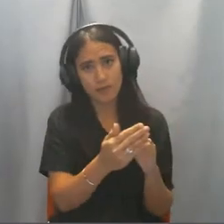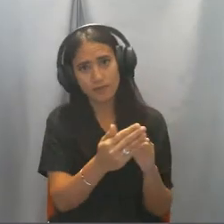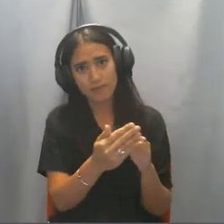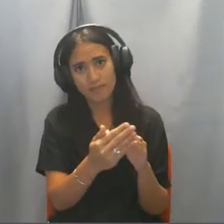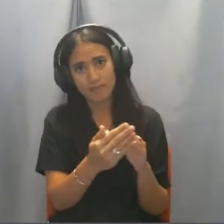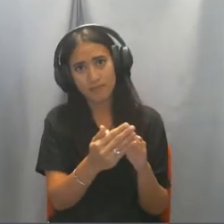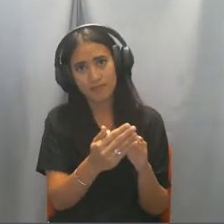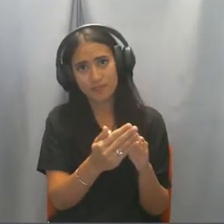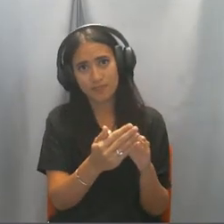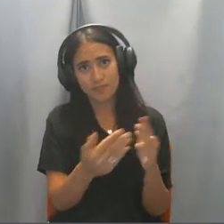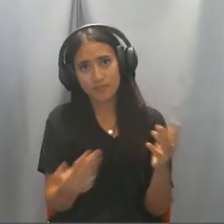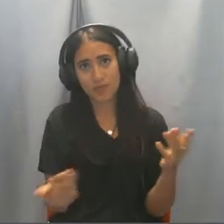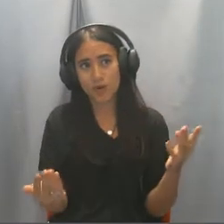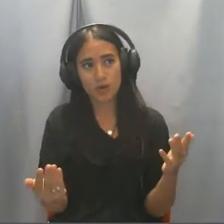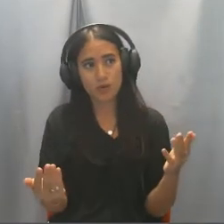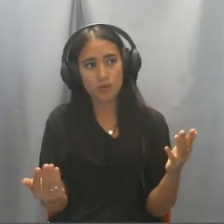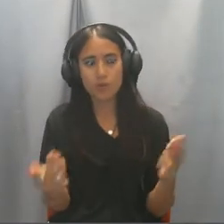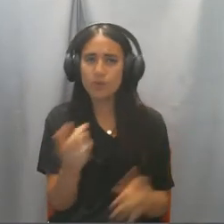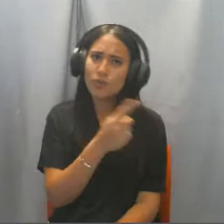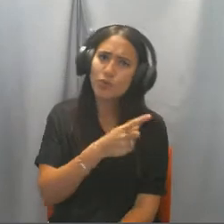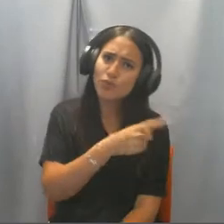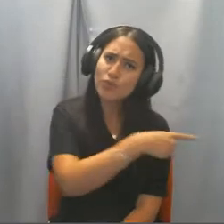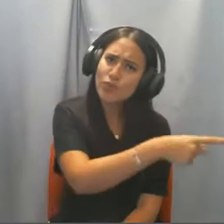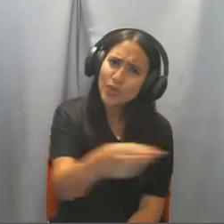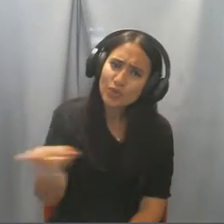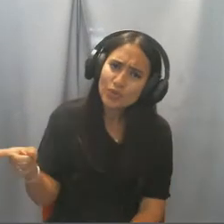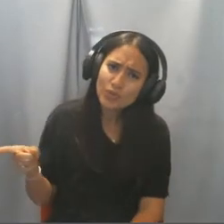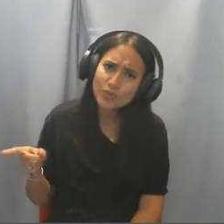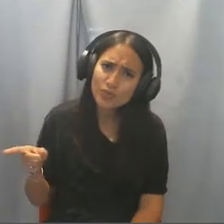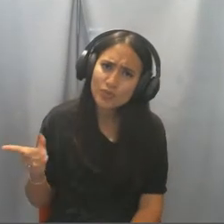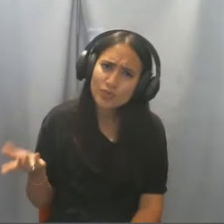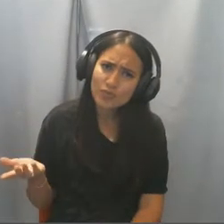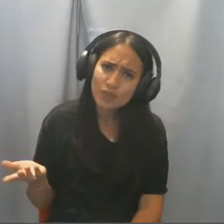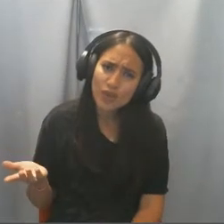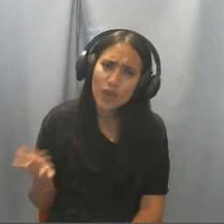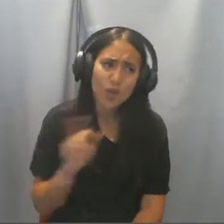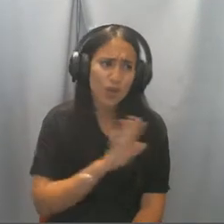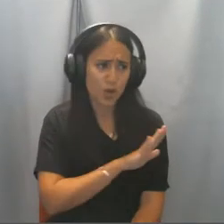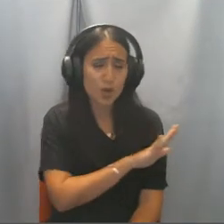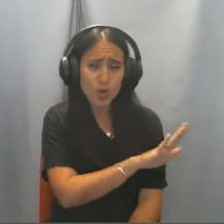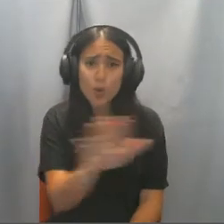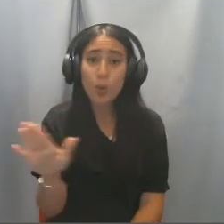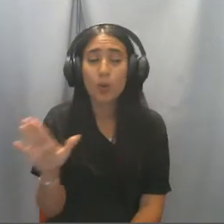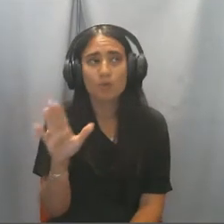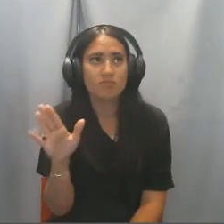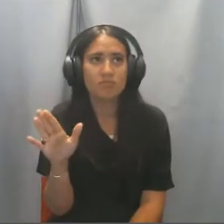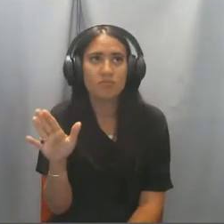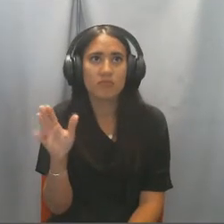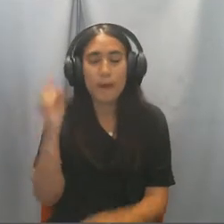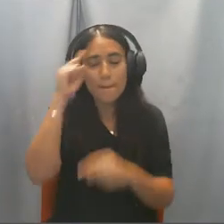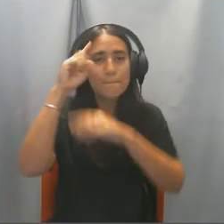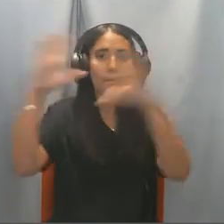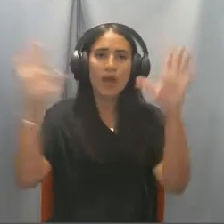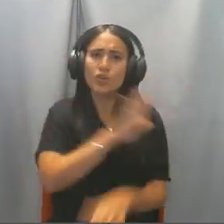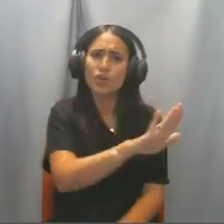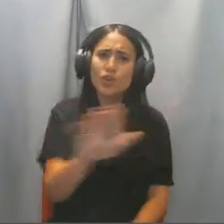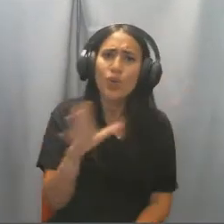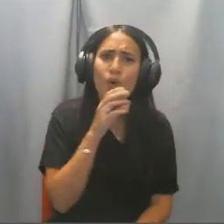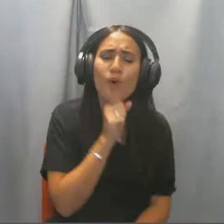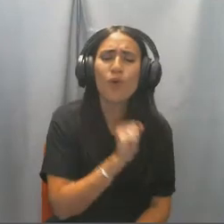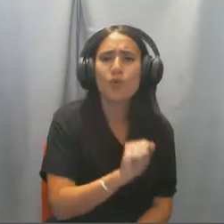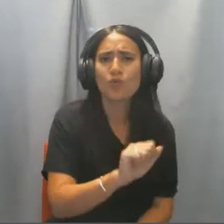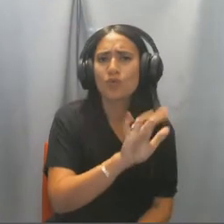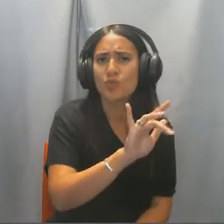So what about you? Let's say you're 25, or you're 40, or you're 60. What might leaning